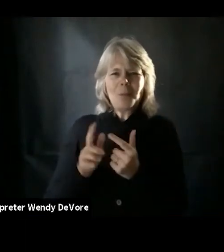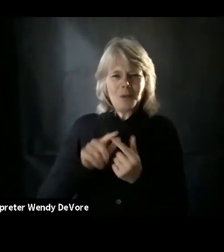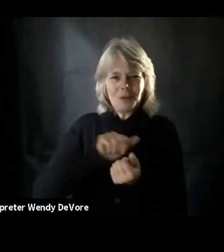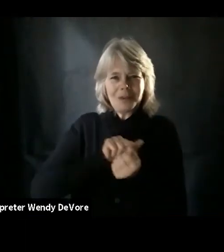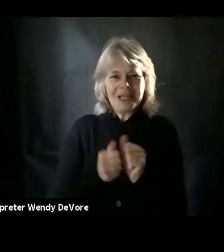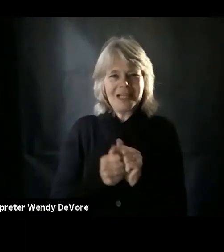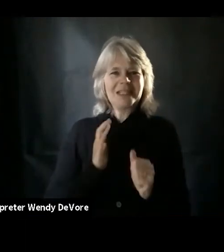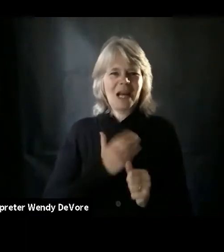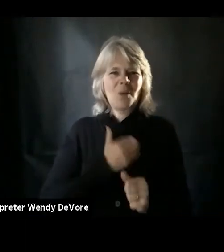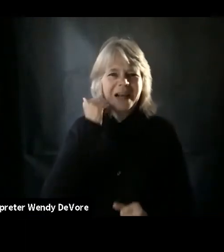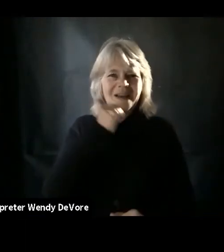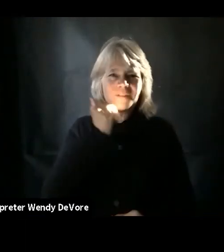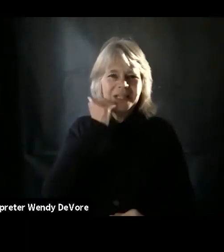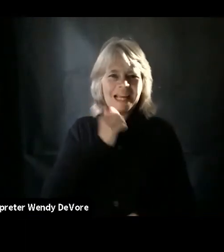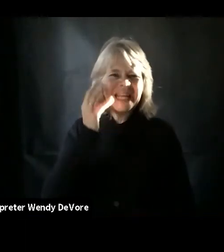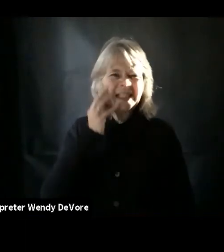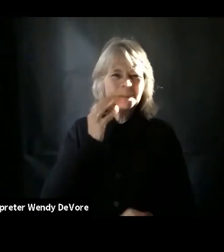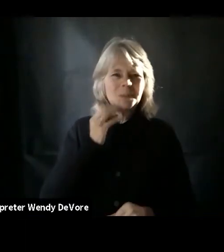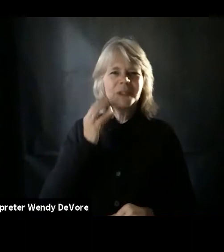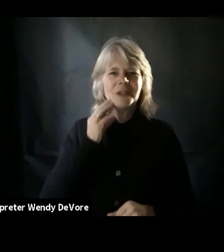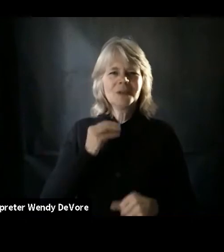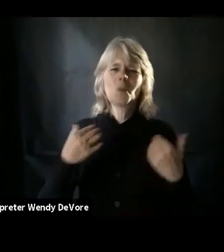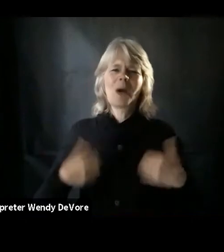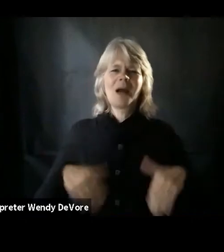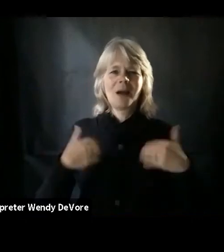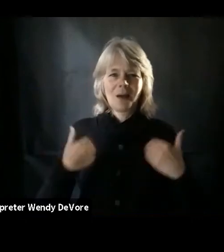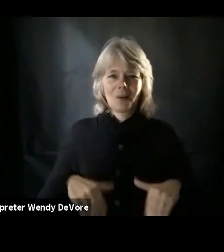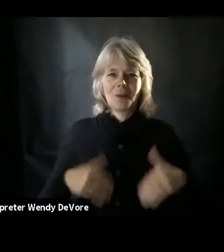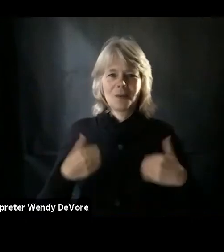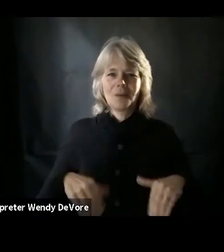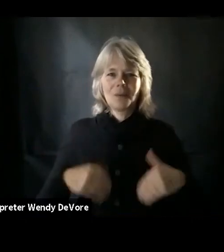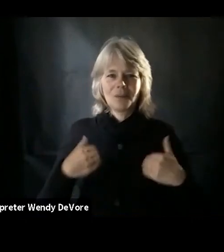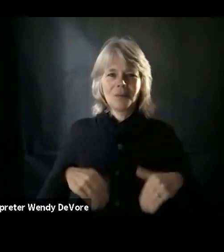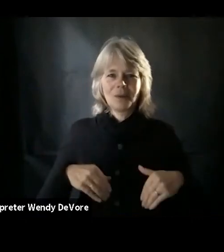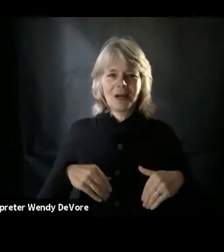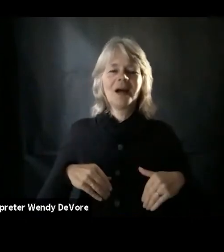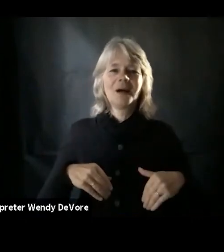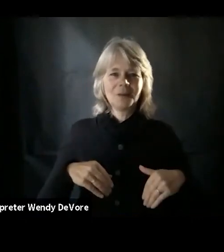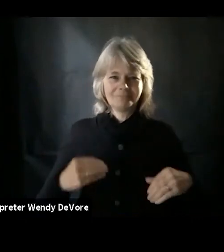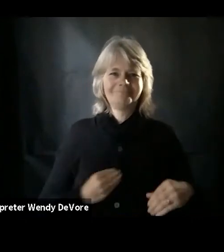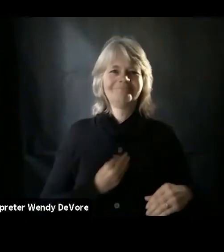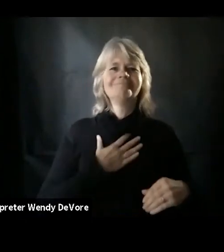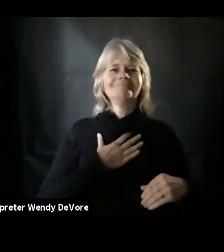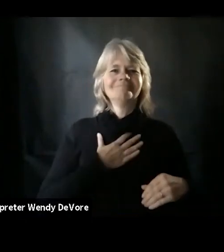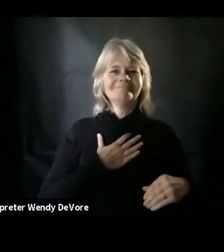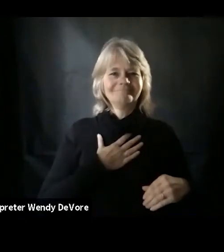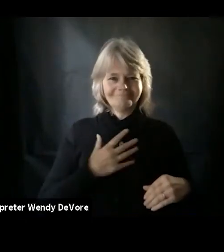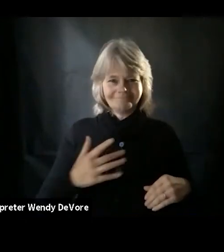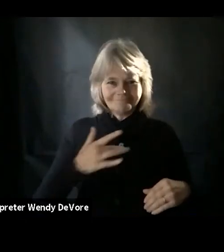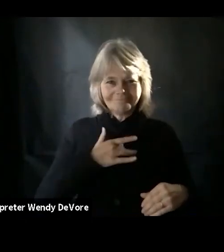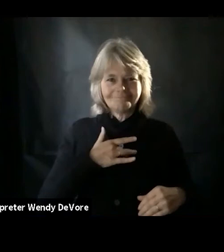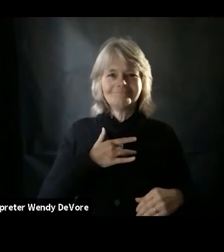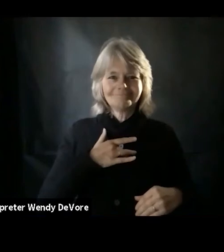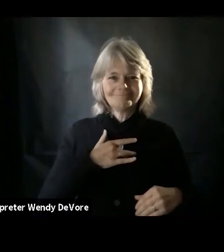experiences, we get to experience moments like the one that you'll see in this next